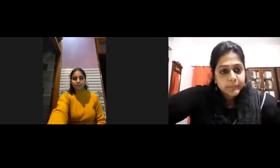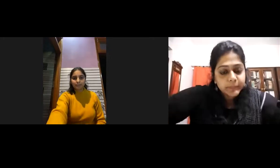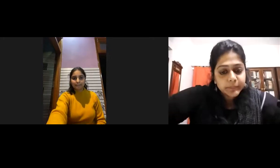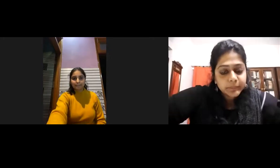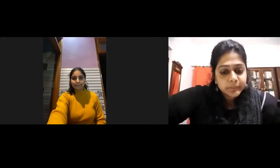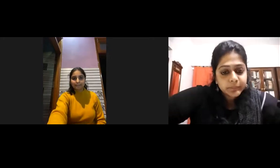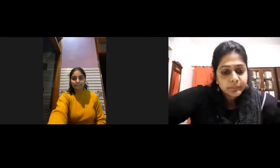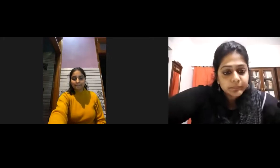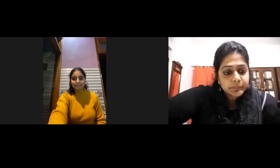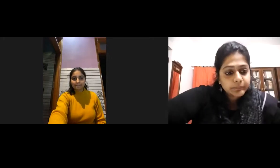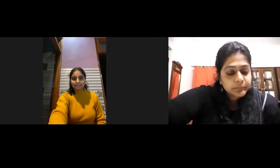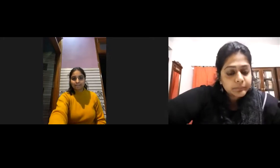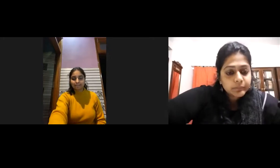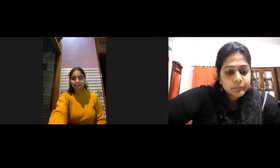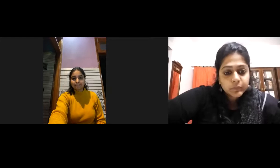Shankar.